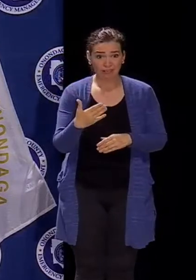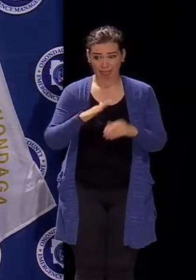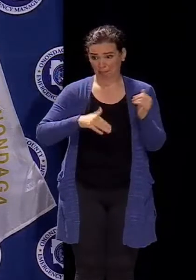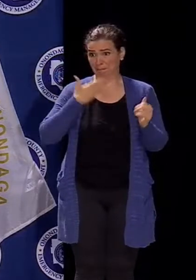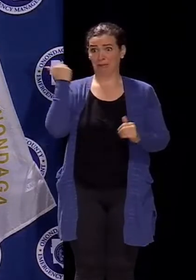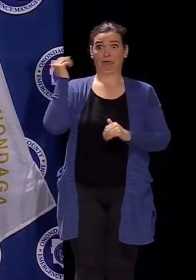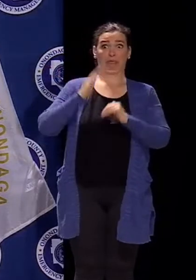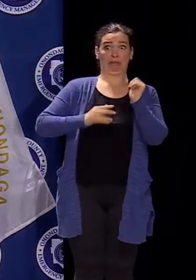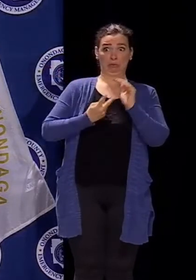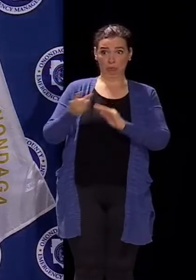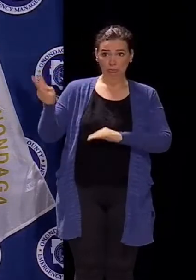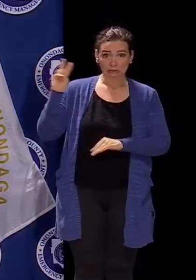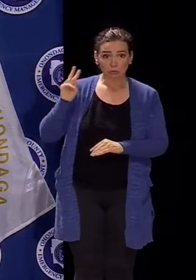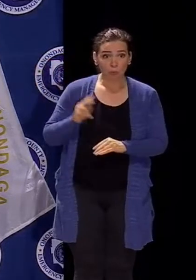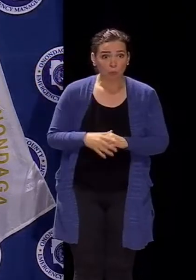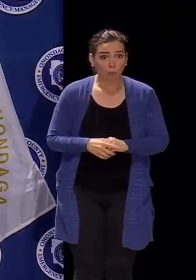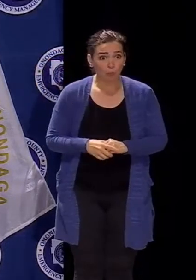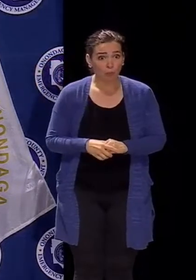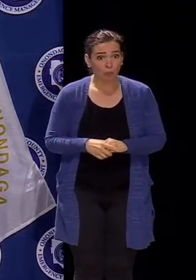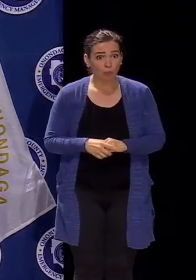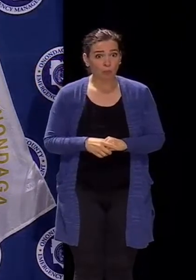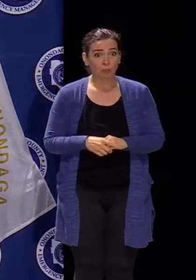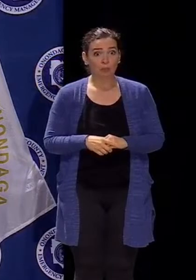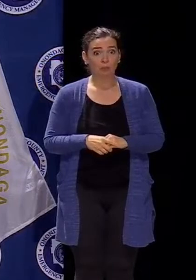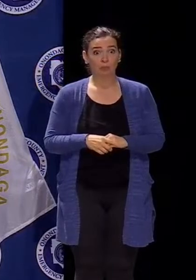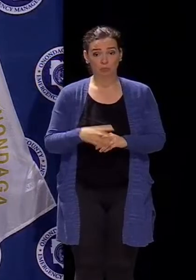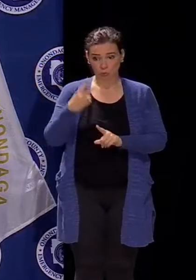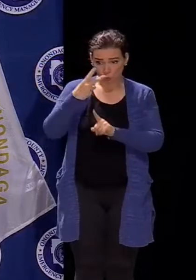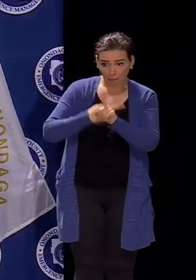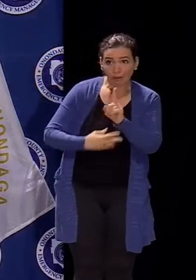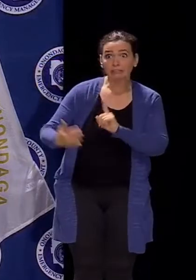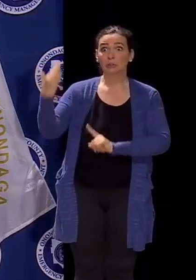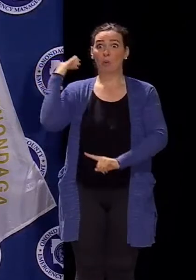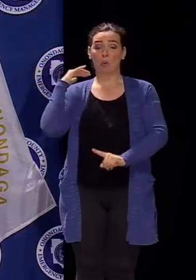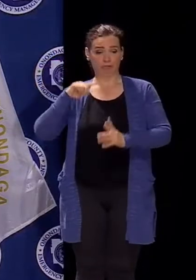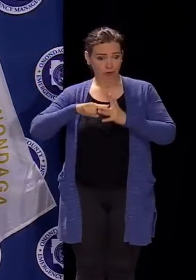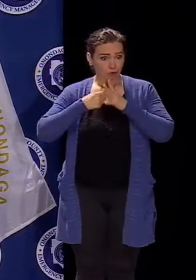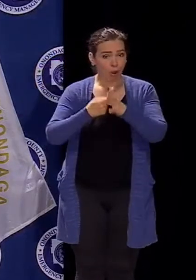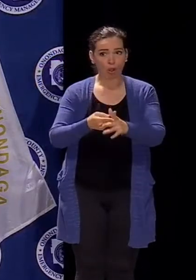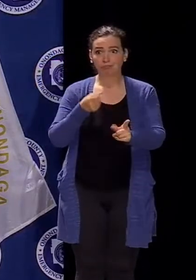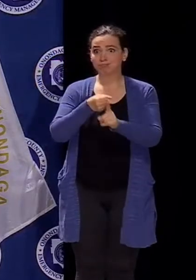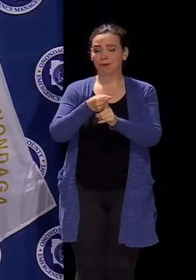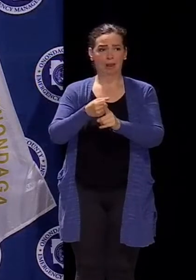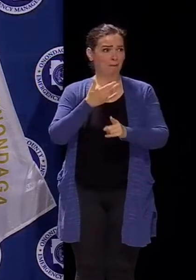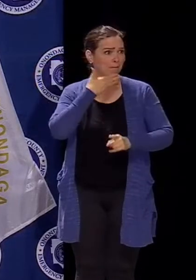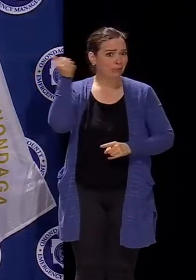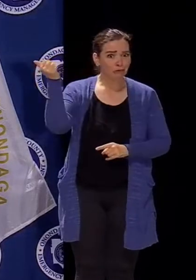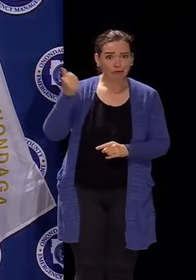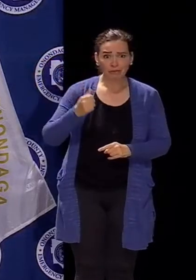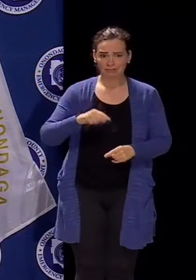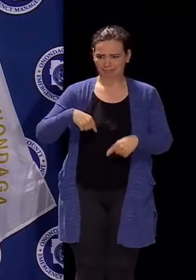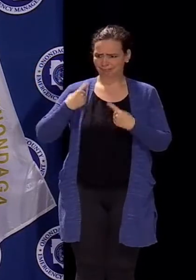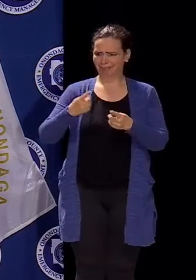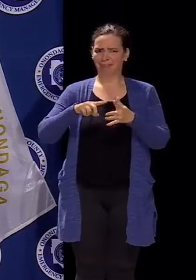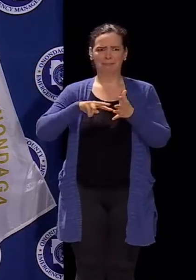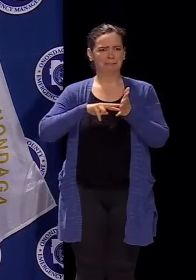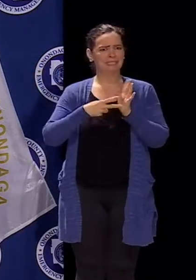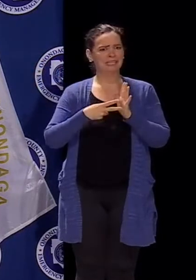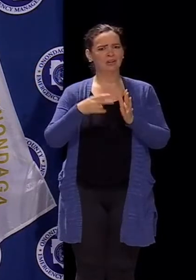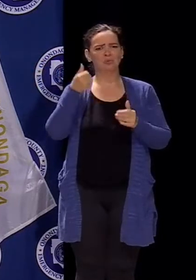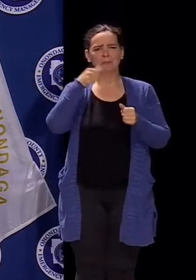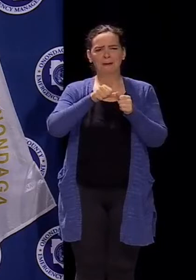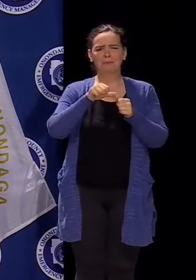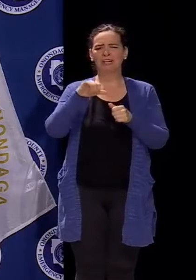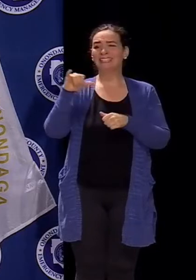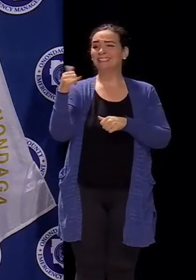But it's going in the right direction, whether that's because the virus is by itself weakening and moving to the